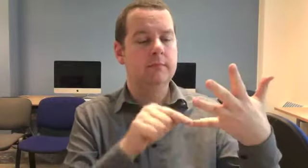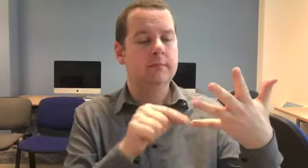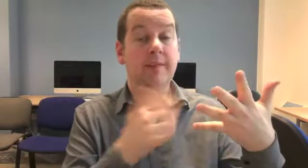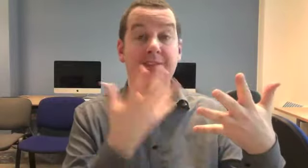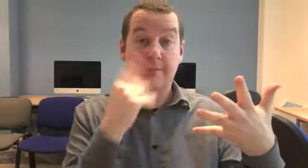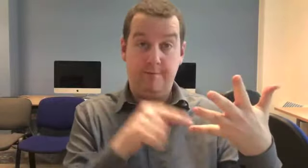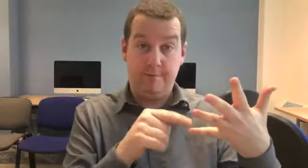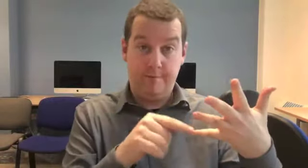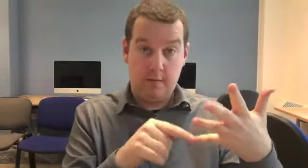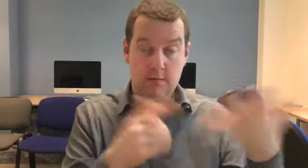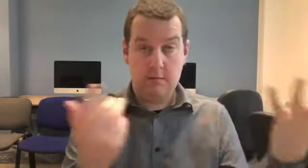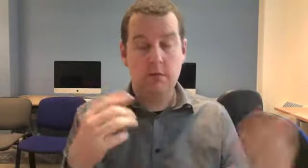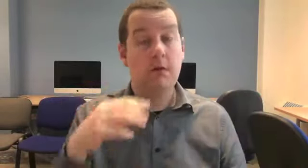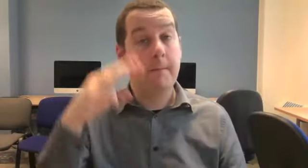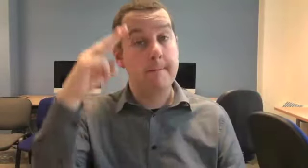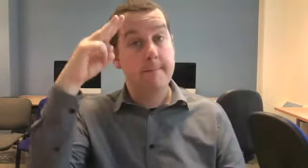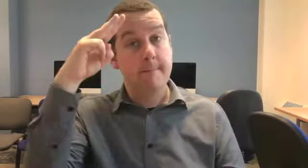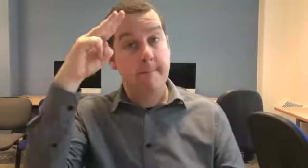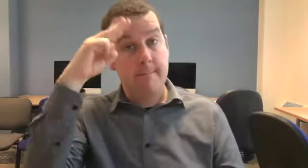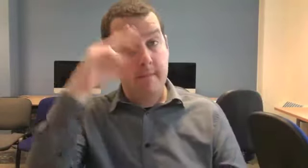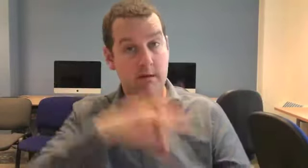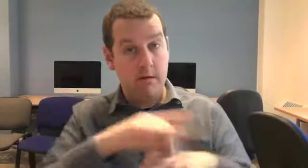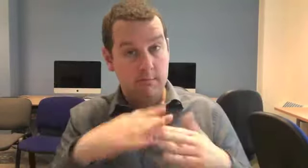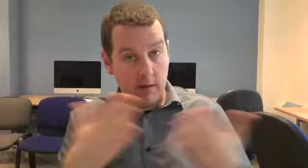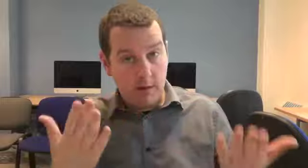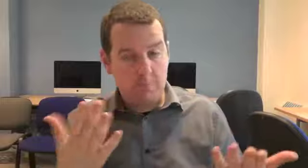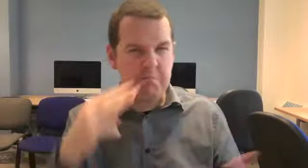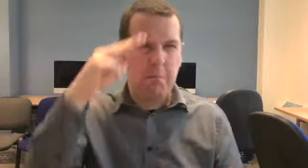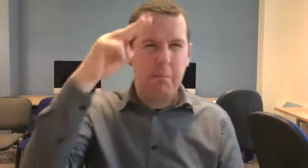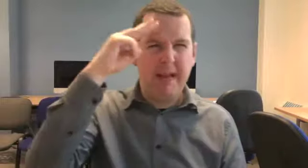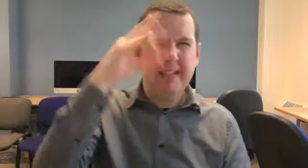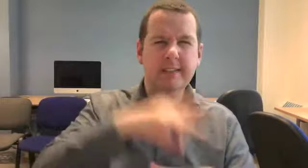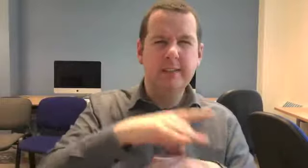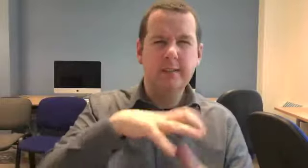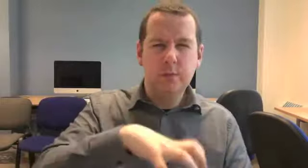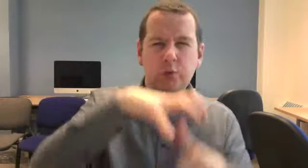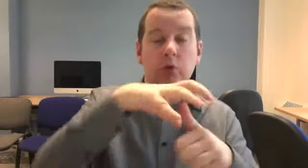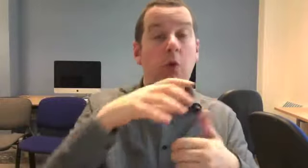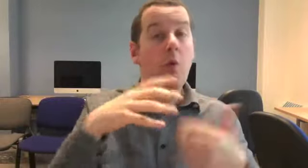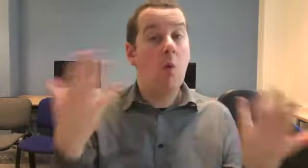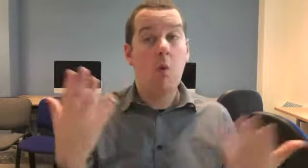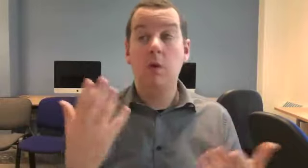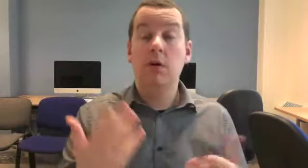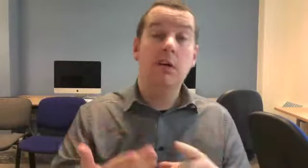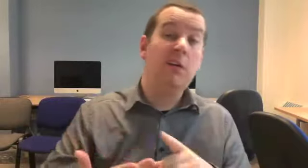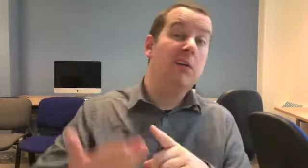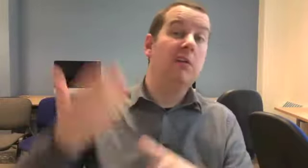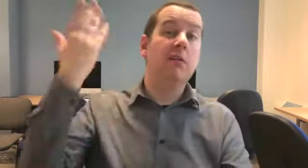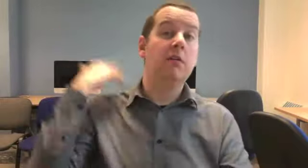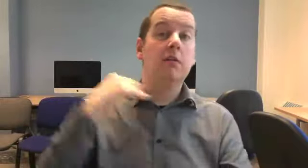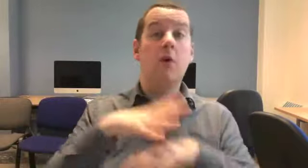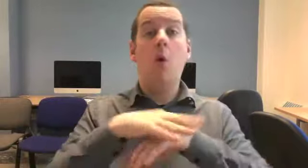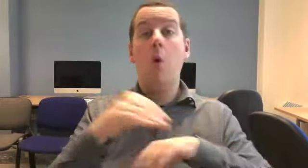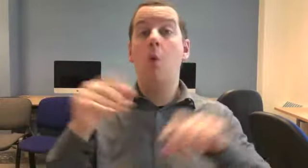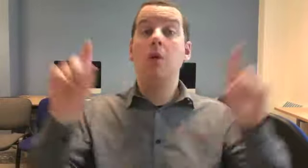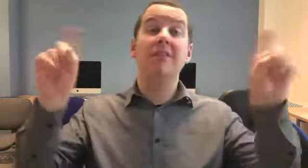And then lastly, I'm going to be looking at mental institutions, or mental hospitals, or what was called before then, the